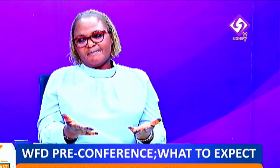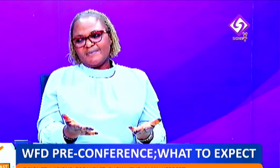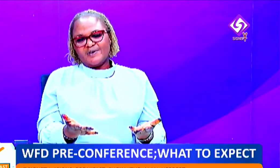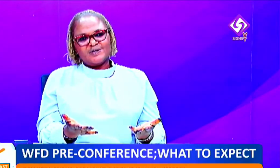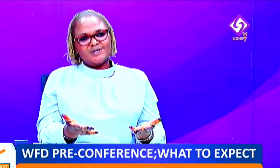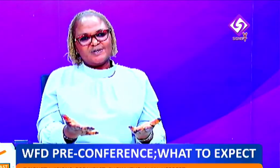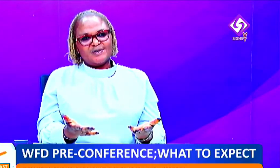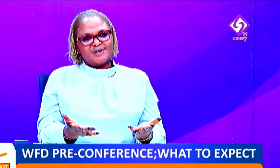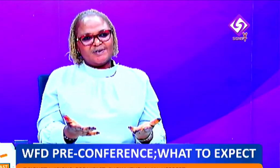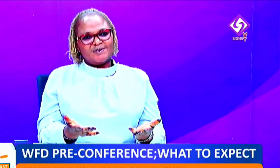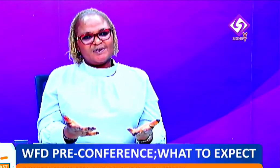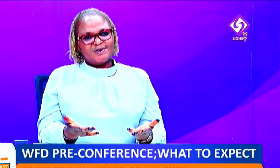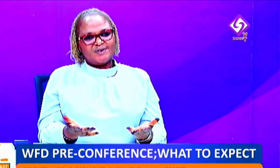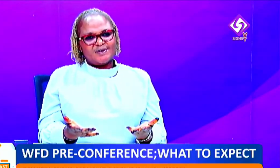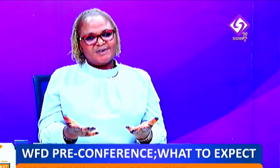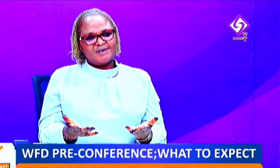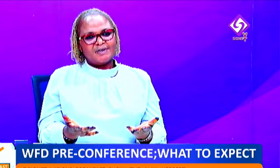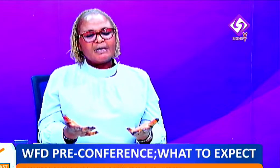there?